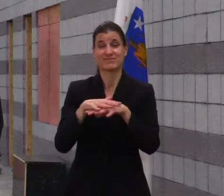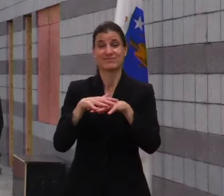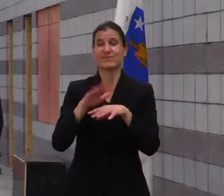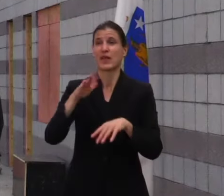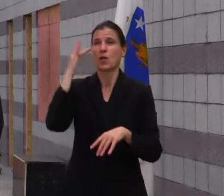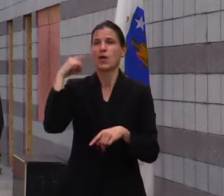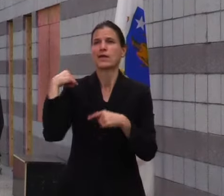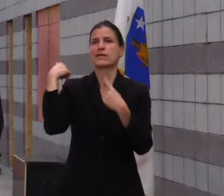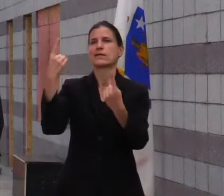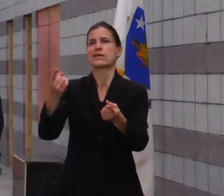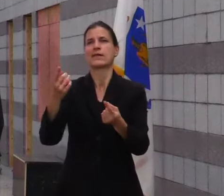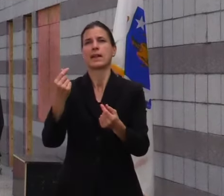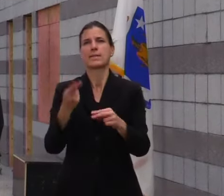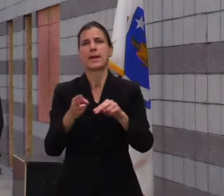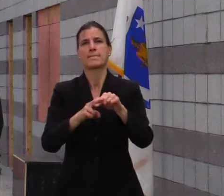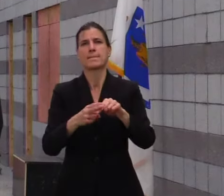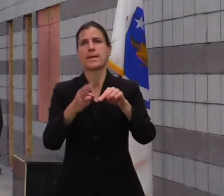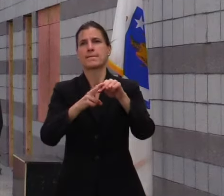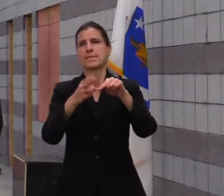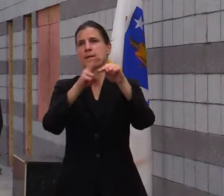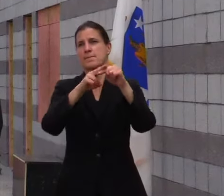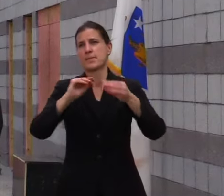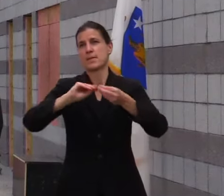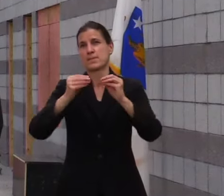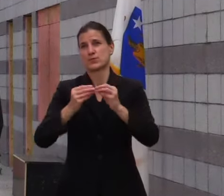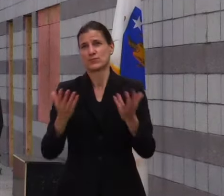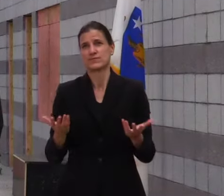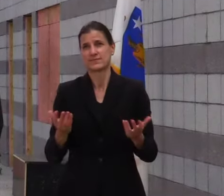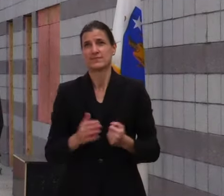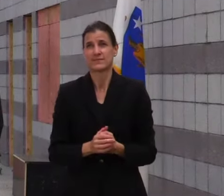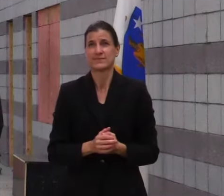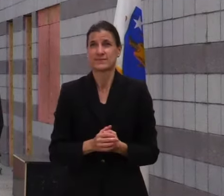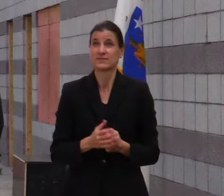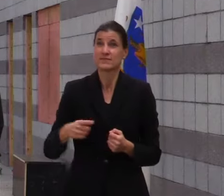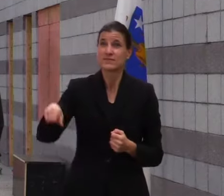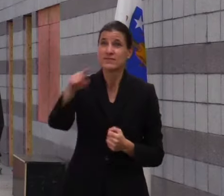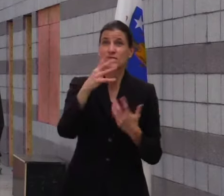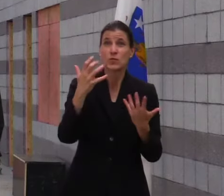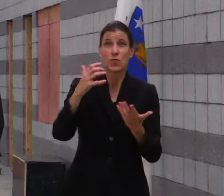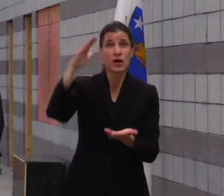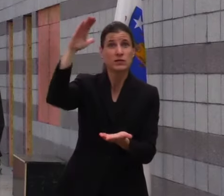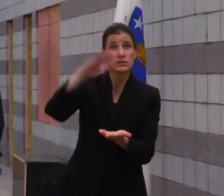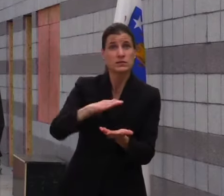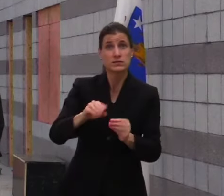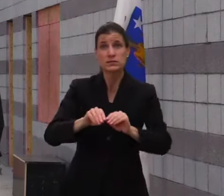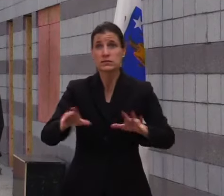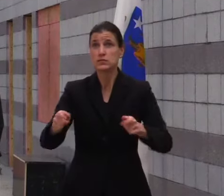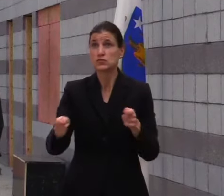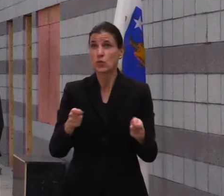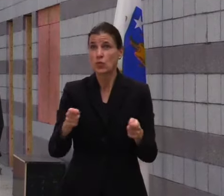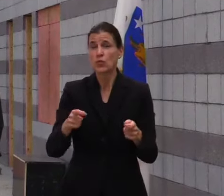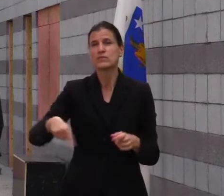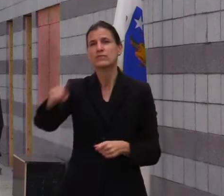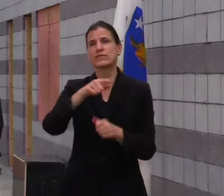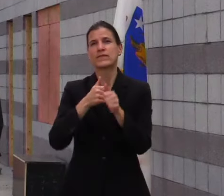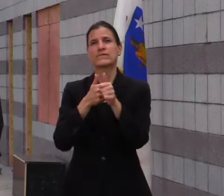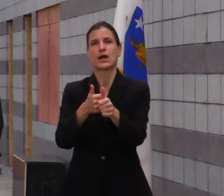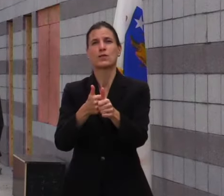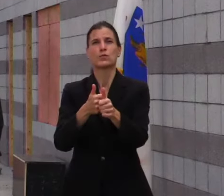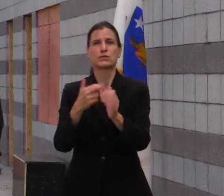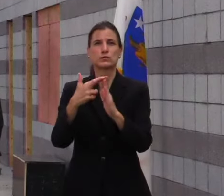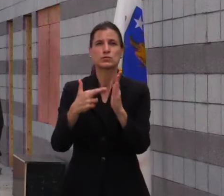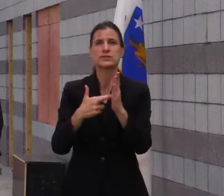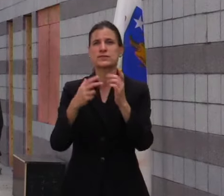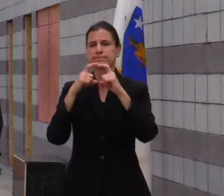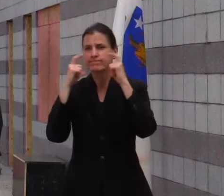things we should be doing if we want to limit the number of cases, especially in our college settings.